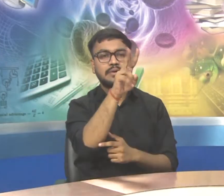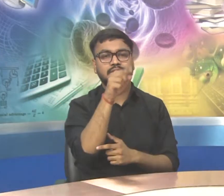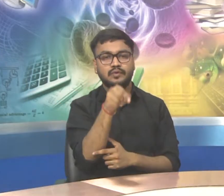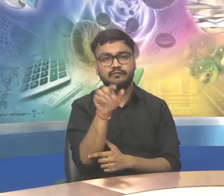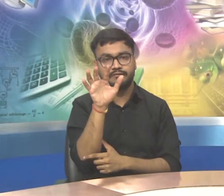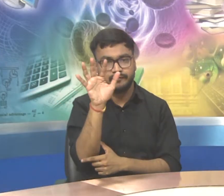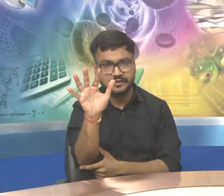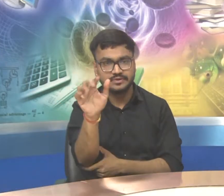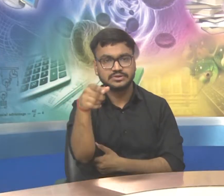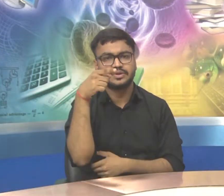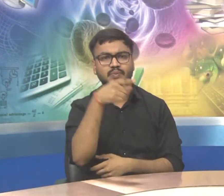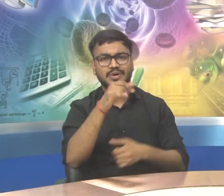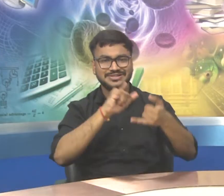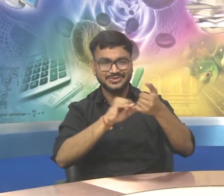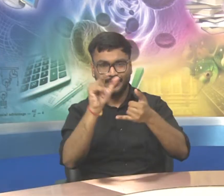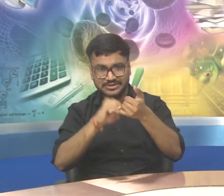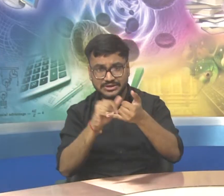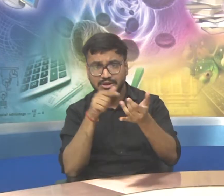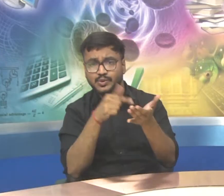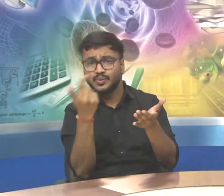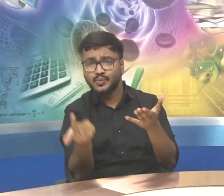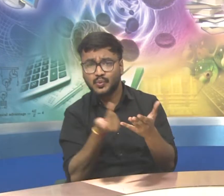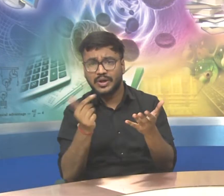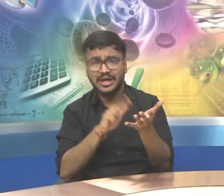Activity 2.5.